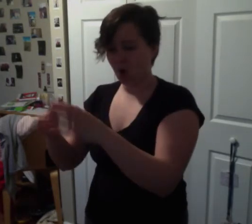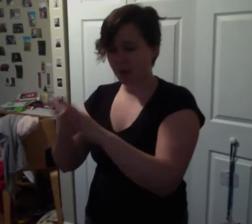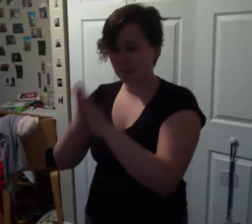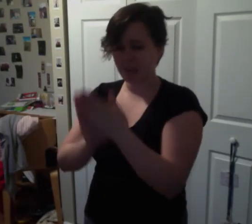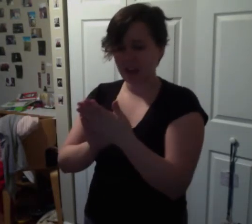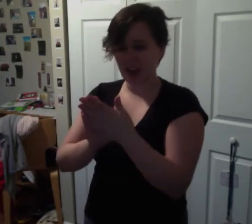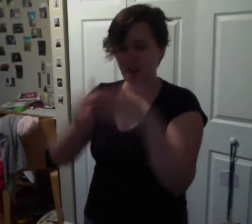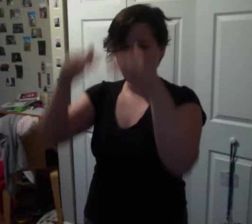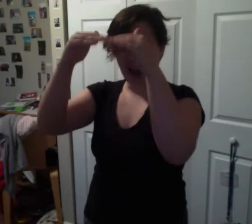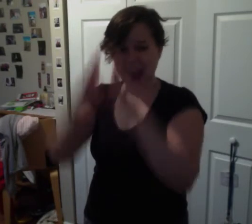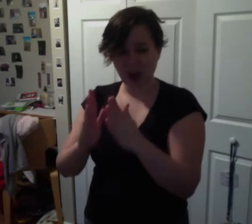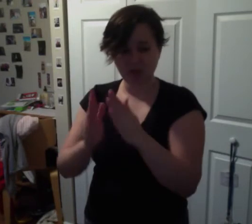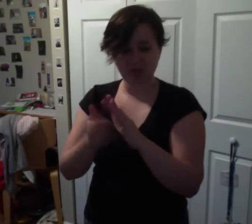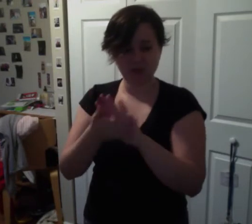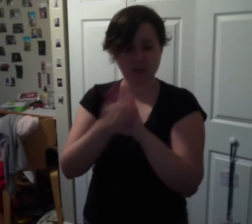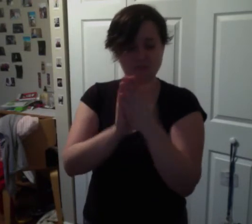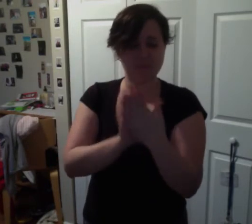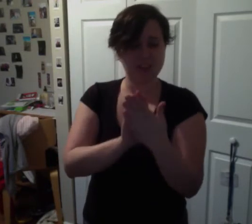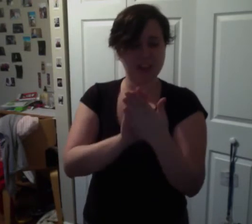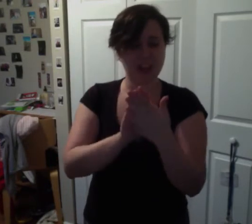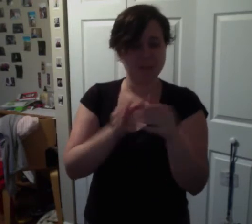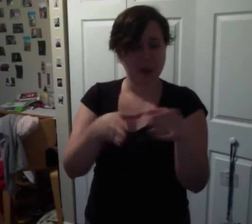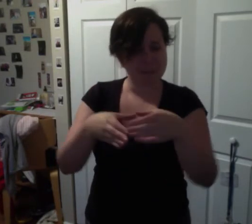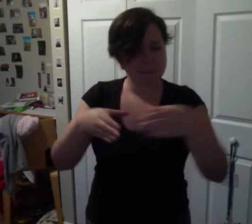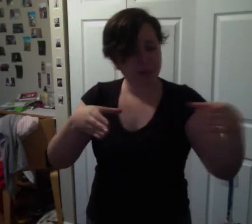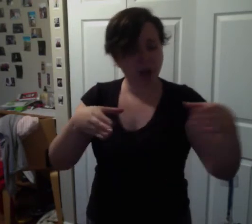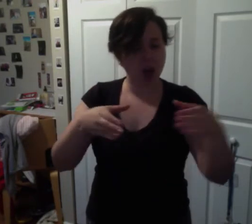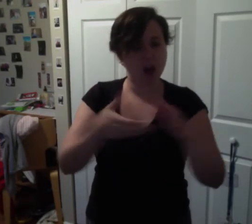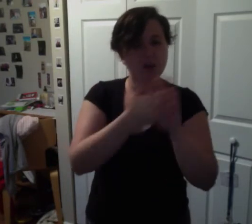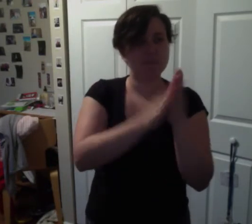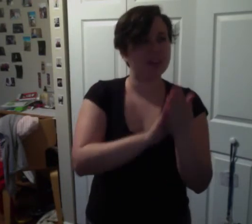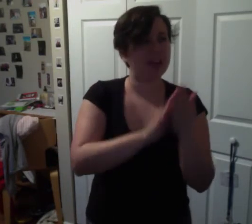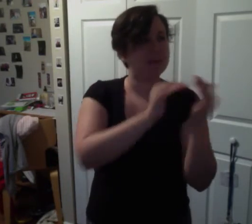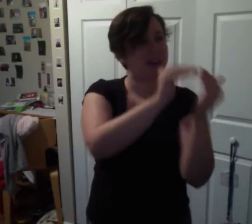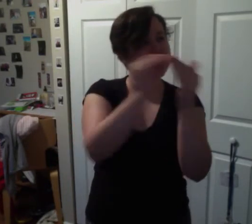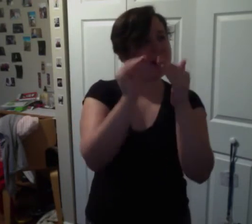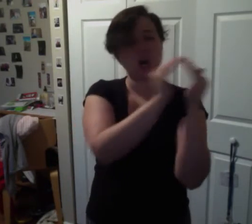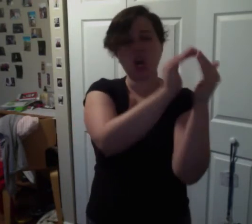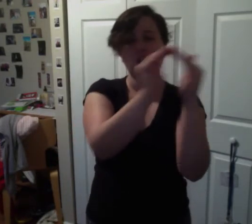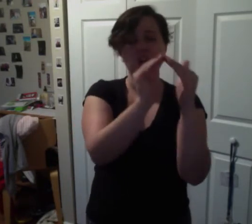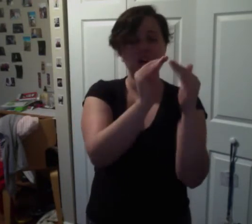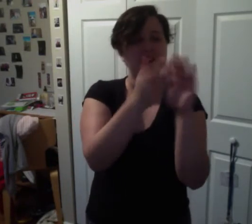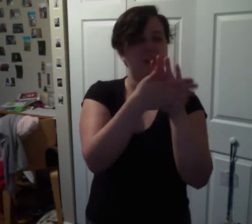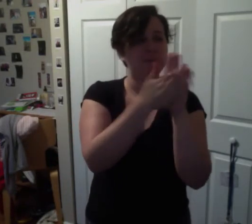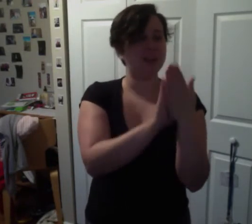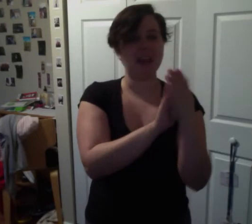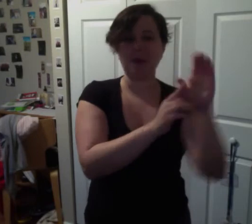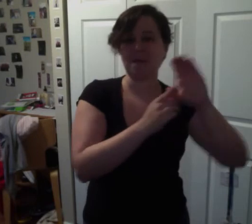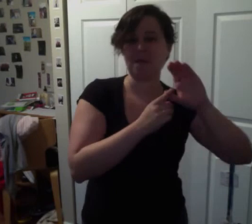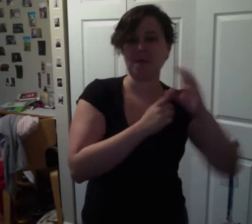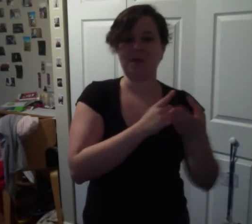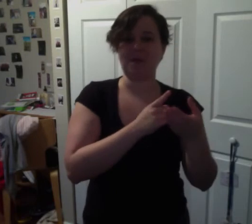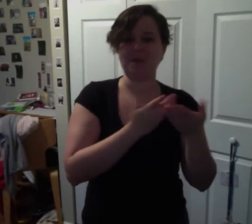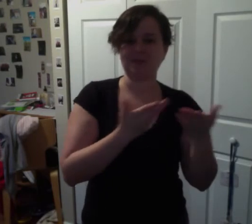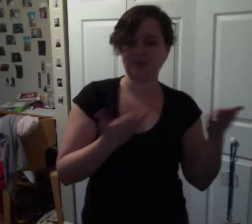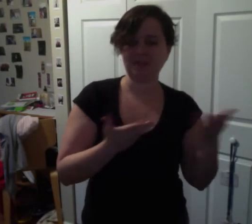to a neighborhood to a cultural district to thinking about the city. And at every point, there were things that I didn't know that I had to learn. I